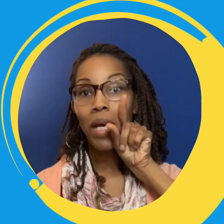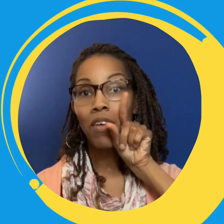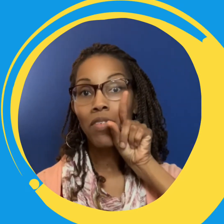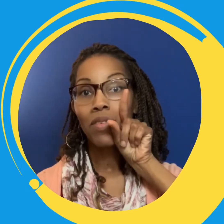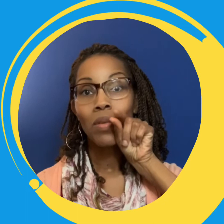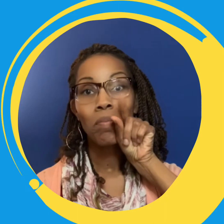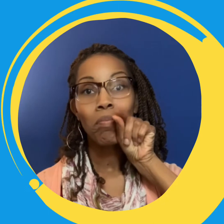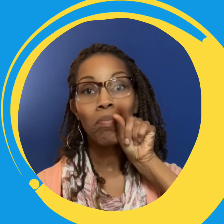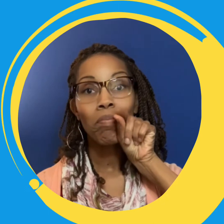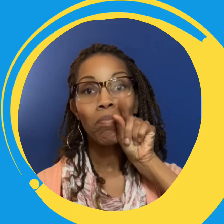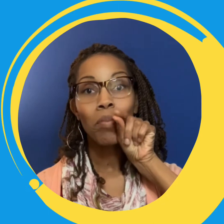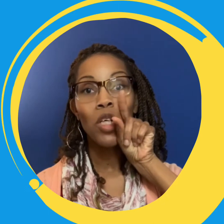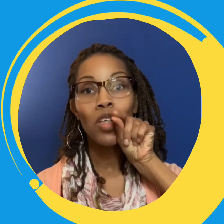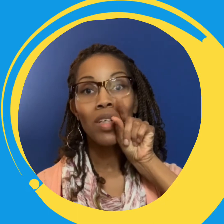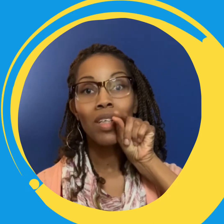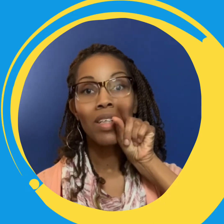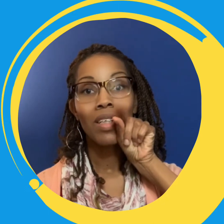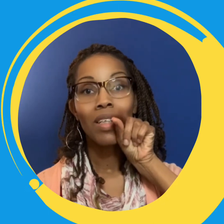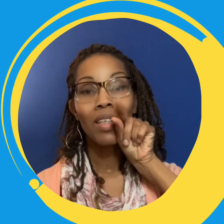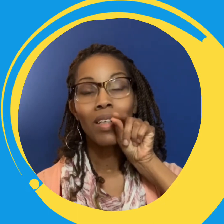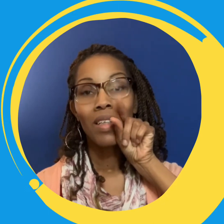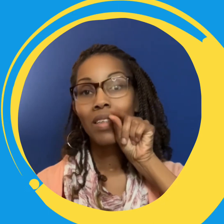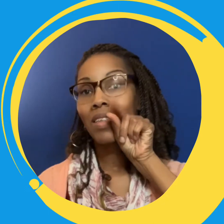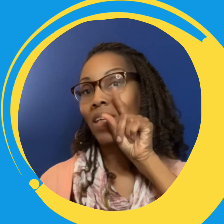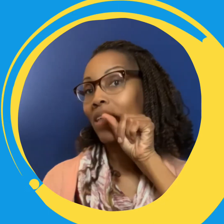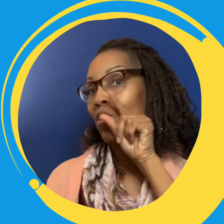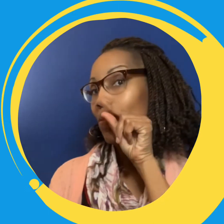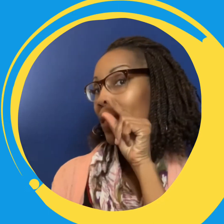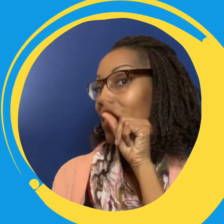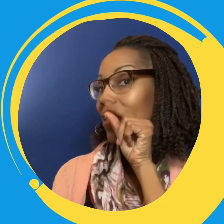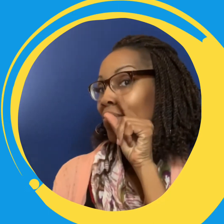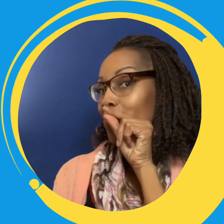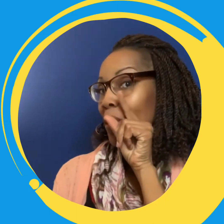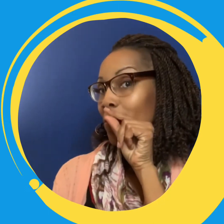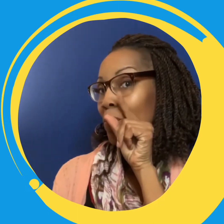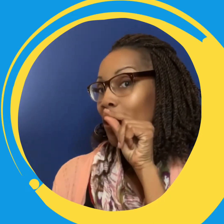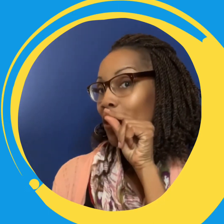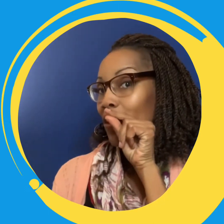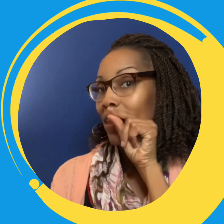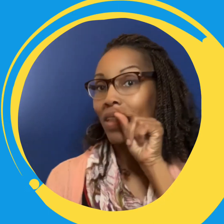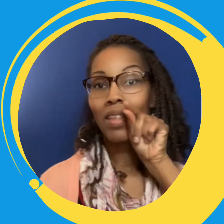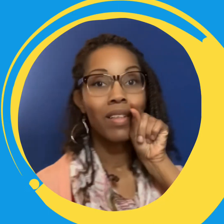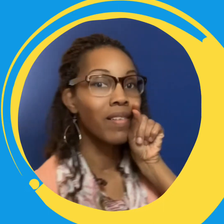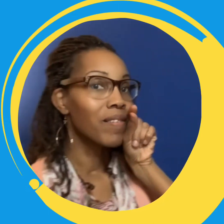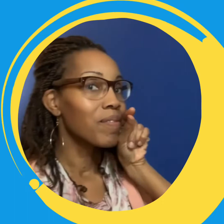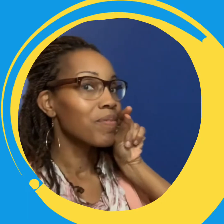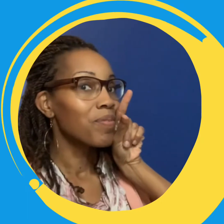their mouth. Bird. It's like his little beak. Bird.